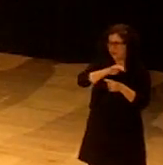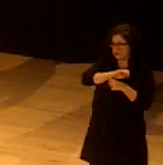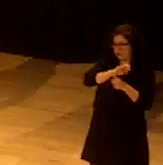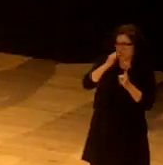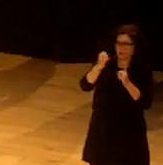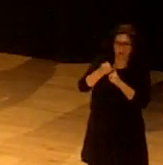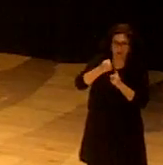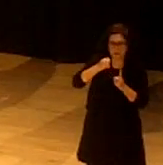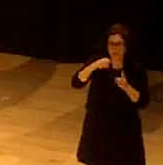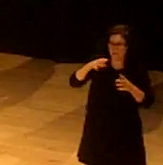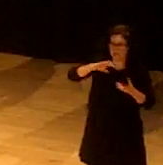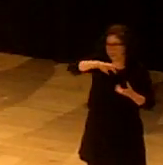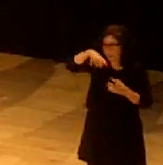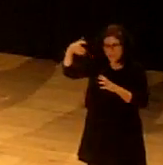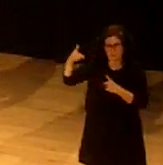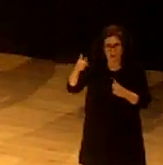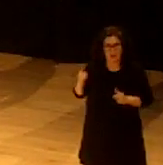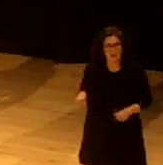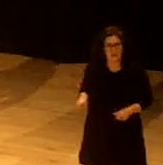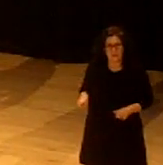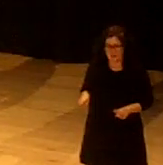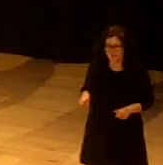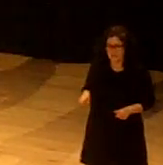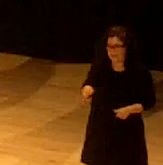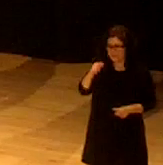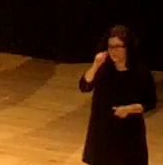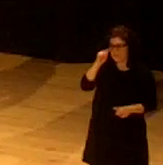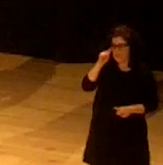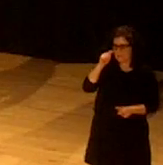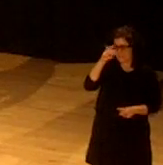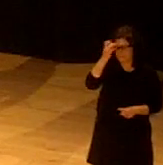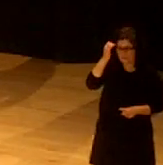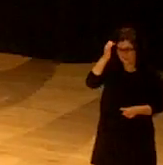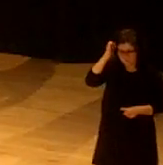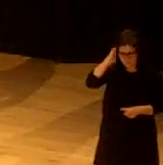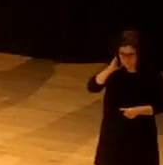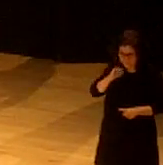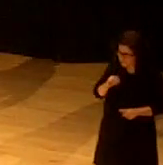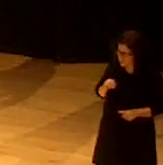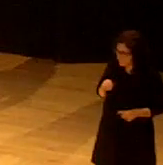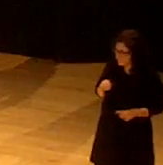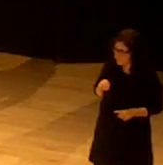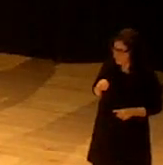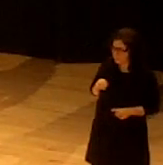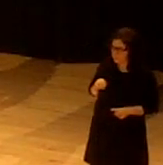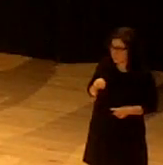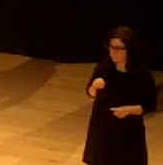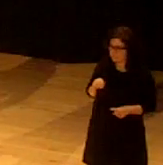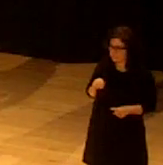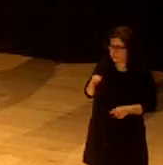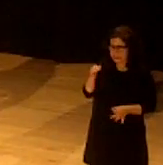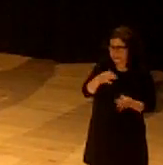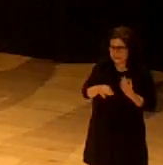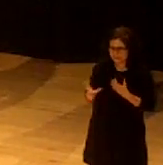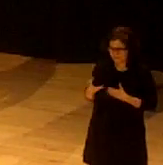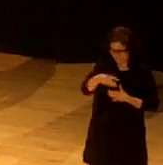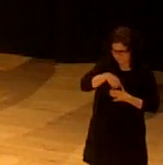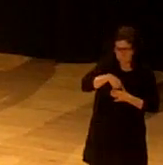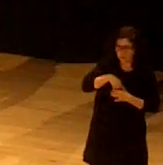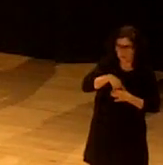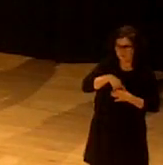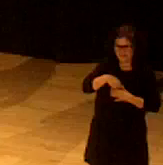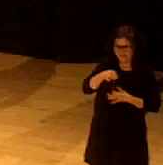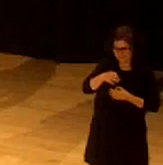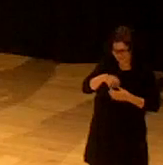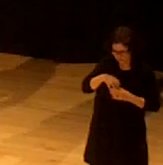that are coming, and like all of those pieces. And it, rather than holding that inside but externalizing it, I feel like that's